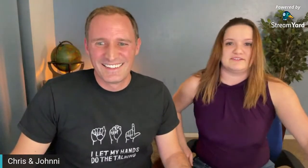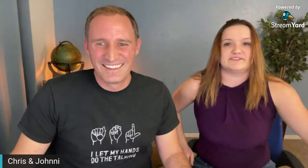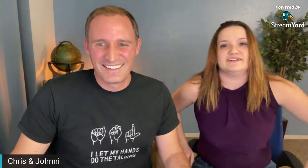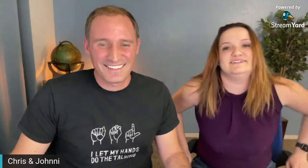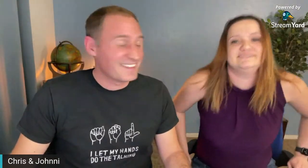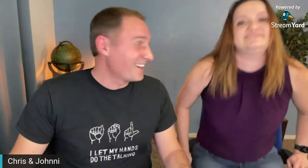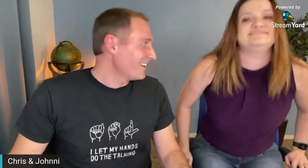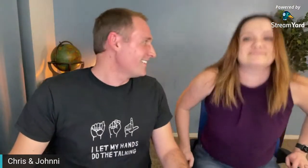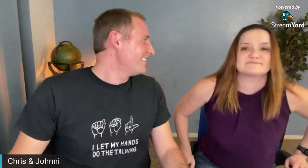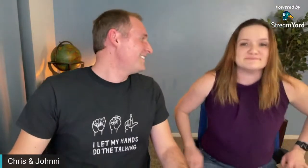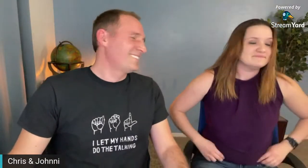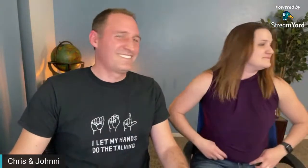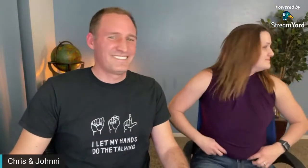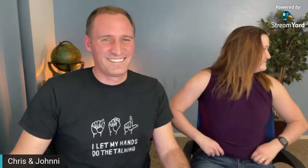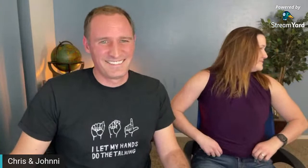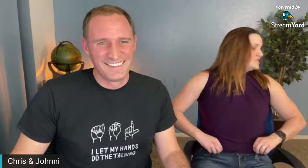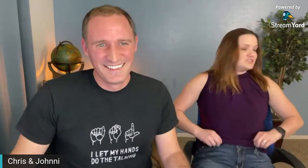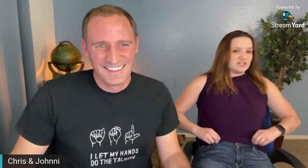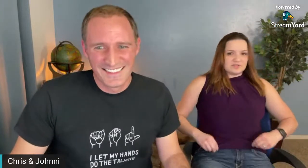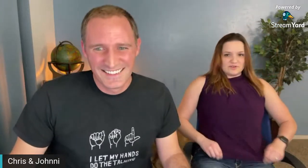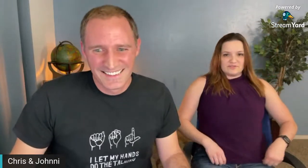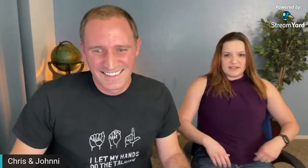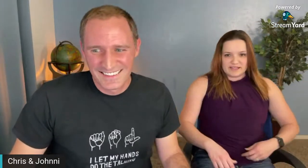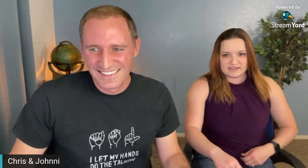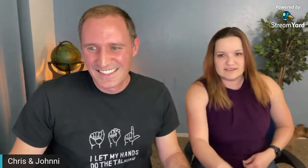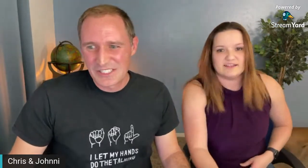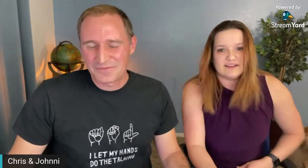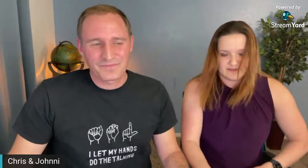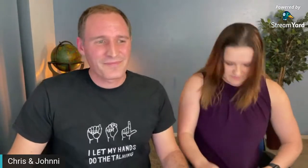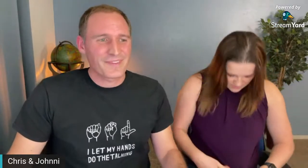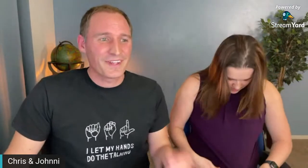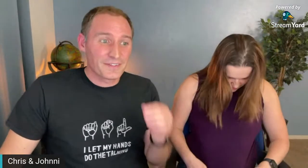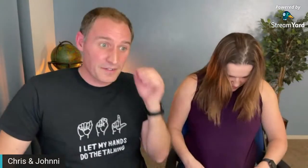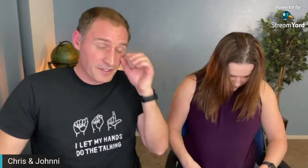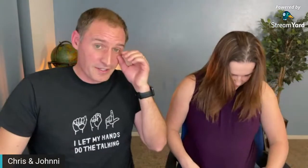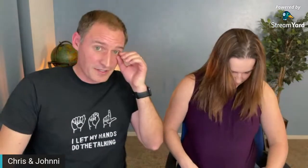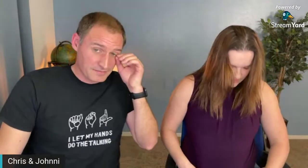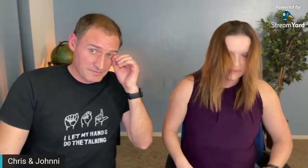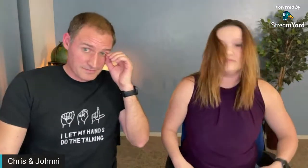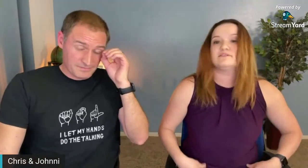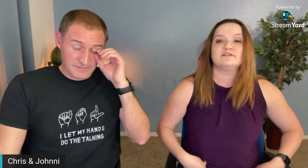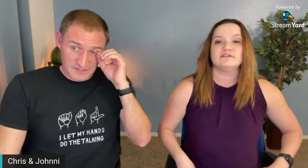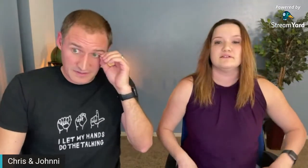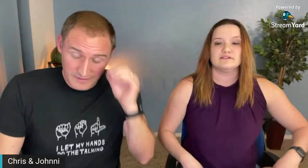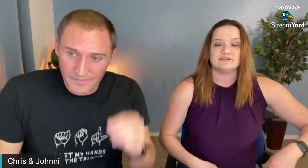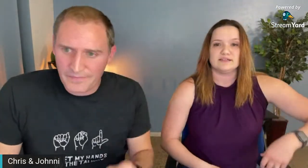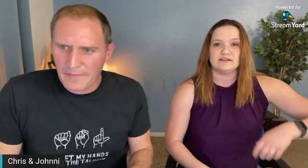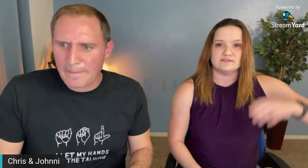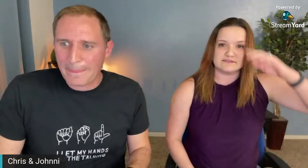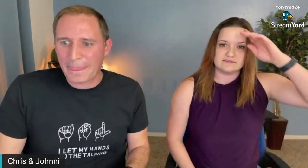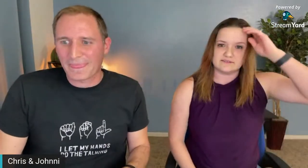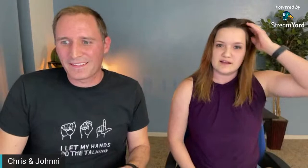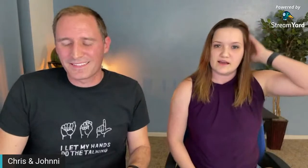over. Oh. I'm throwing a fit. Look, I'm covered in tears and snot.